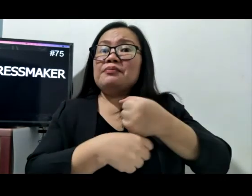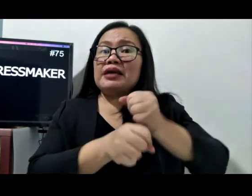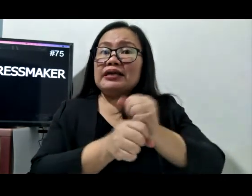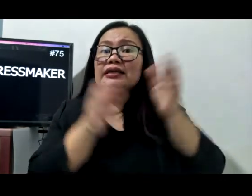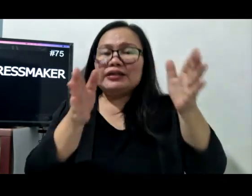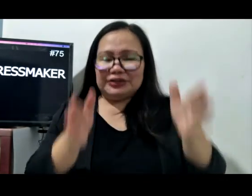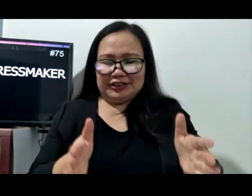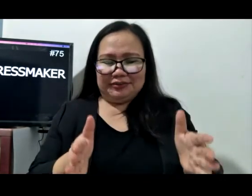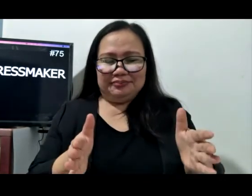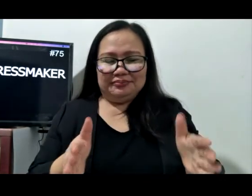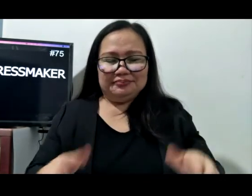Dressmaker.